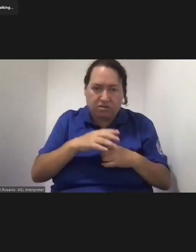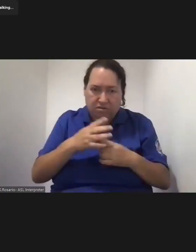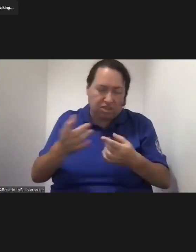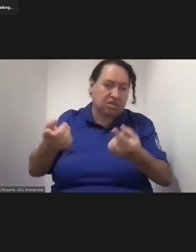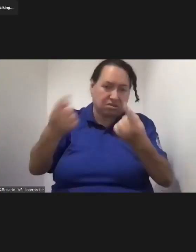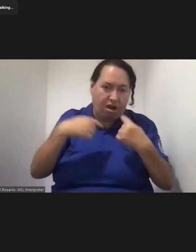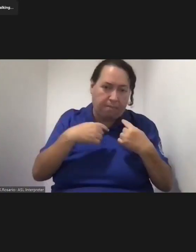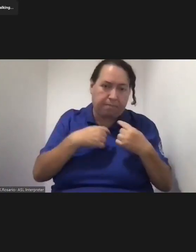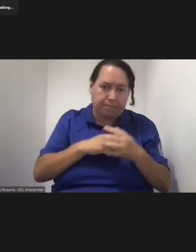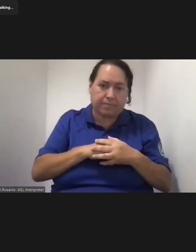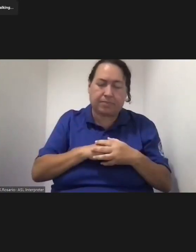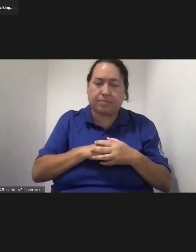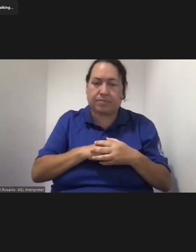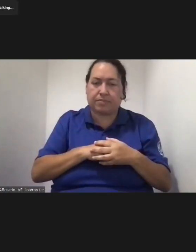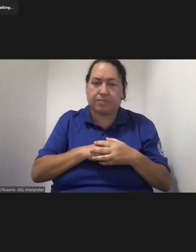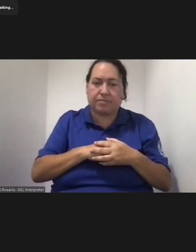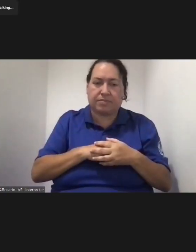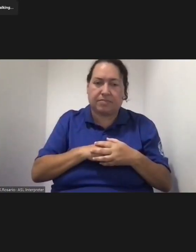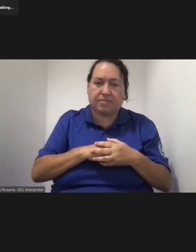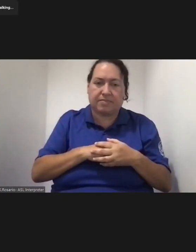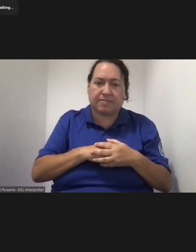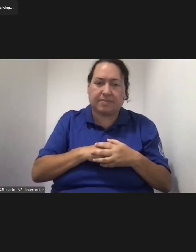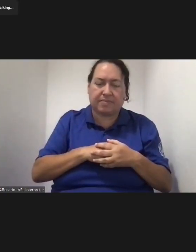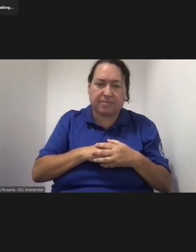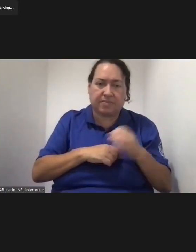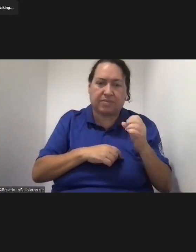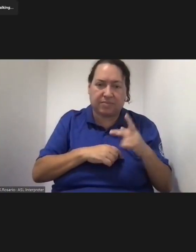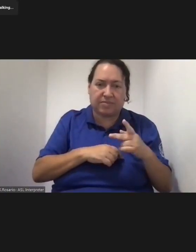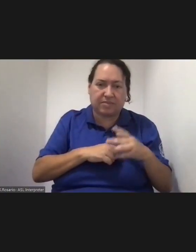Okay, thank you. I'll We are defer going to be and calling. go to the second round.